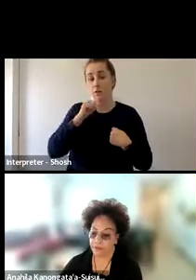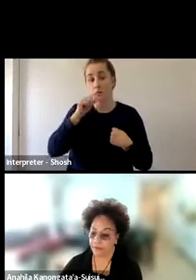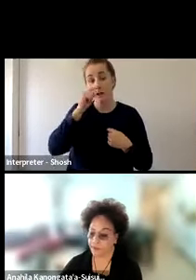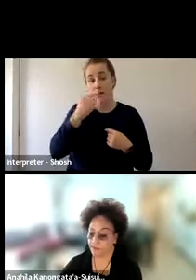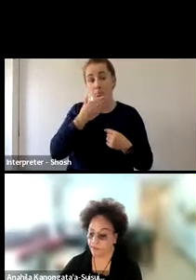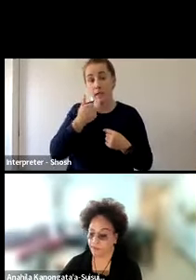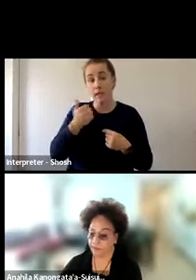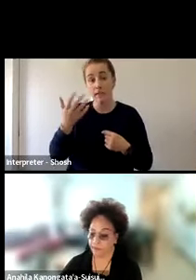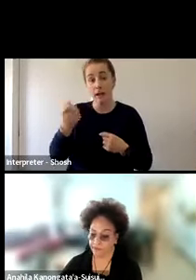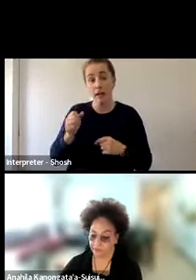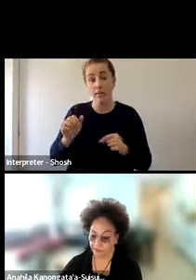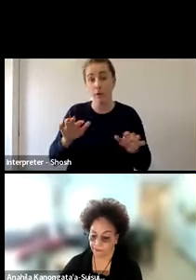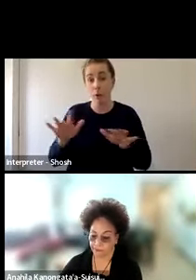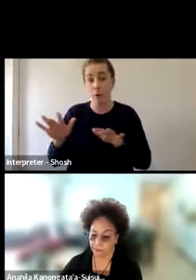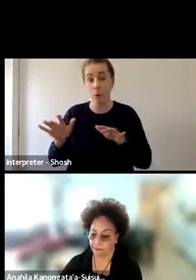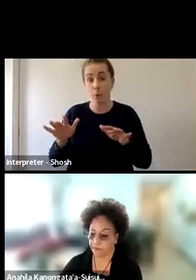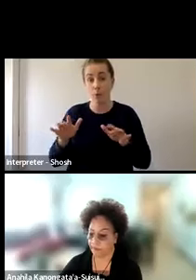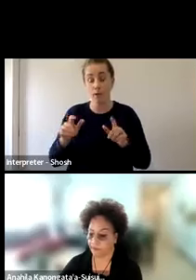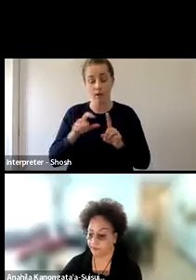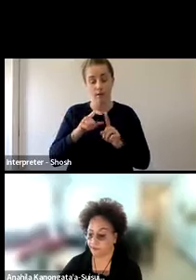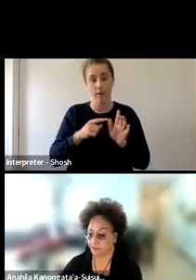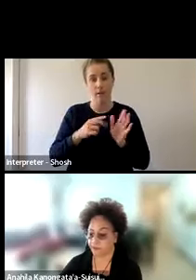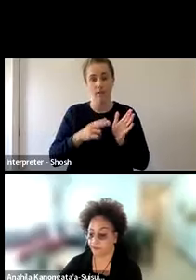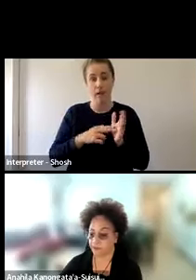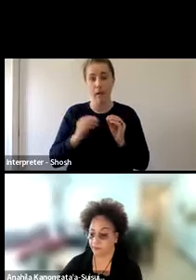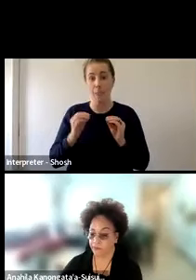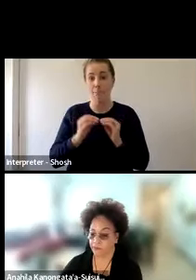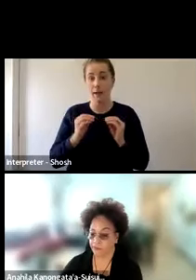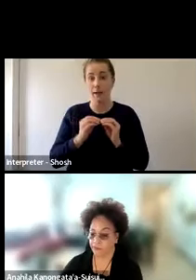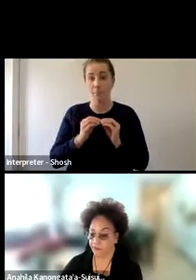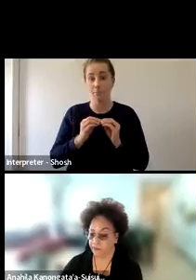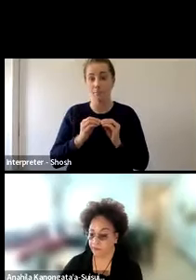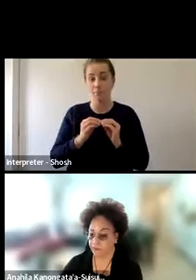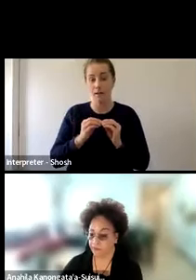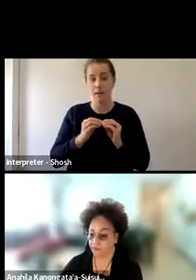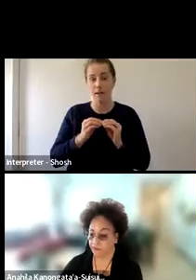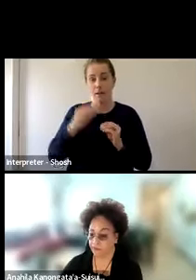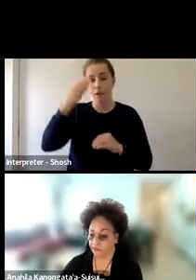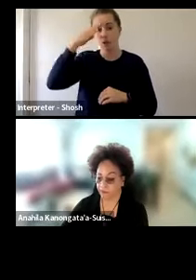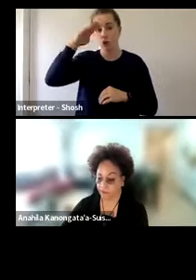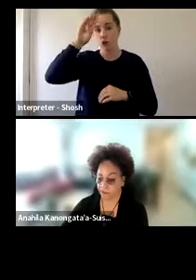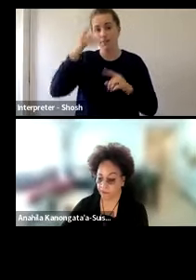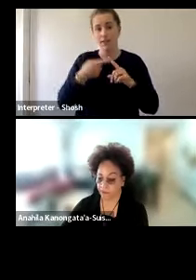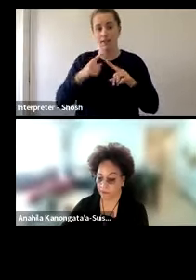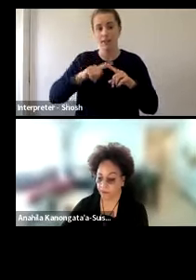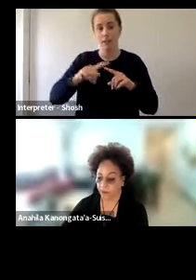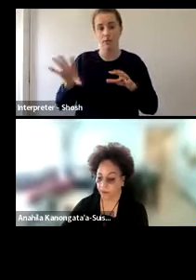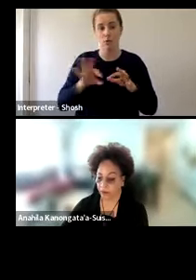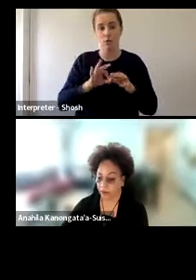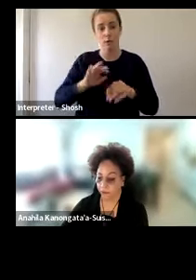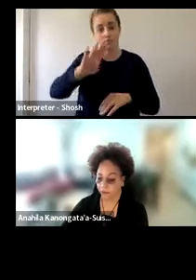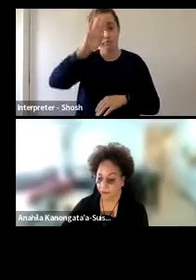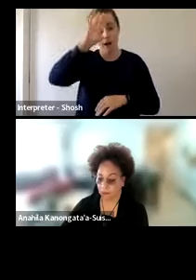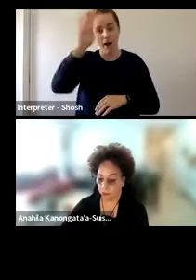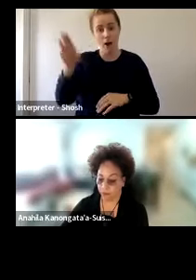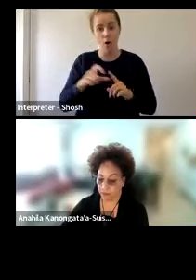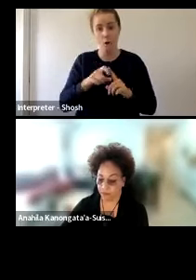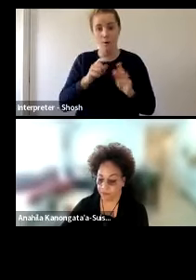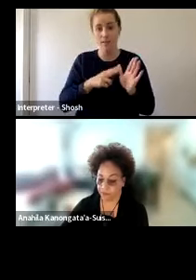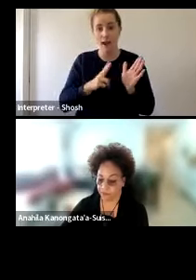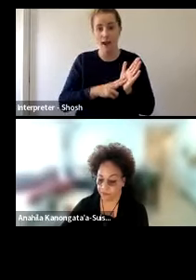please have Dan Buckingham, the Chief Executive, into the room. Hello, Dan, I can see